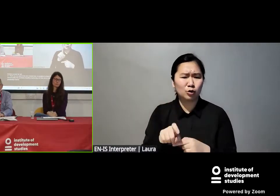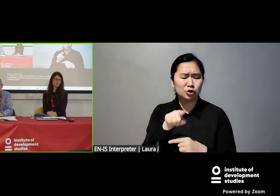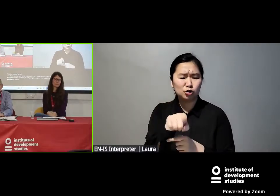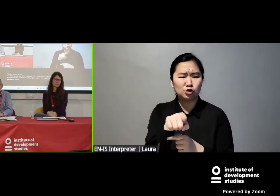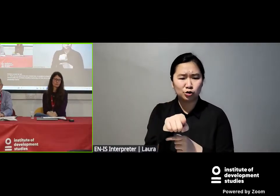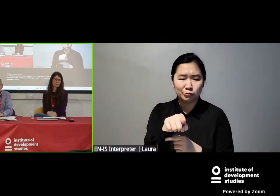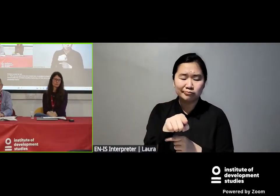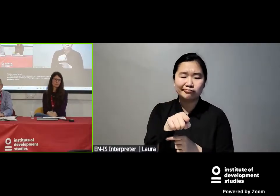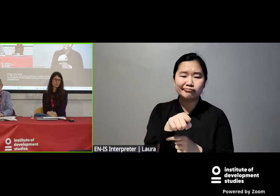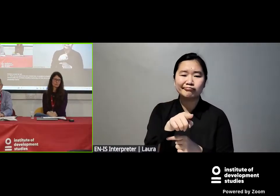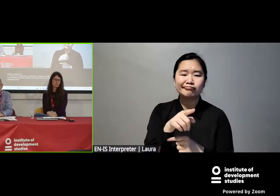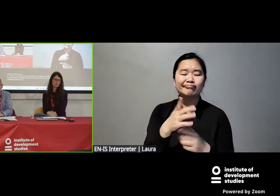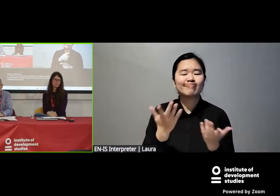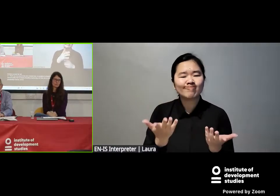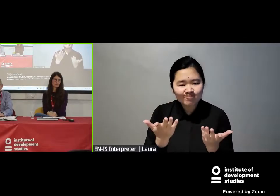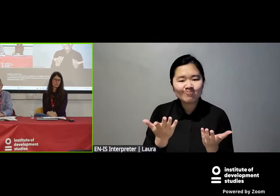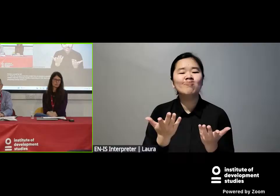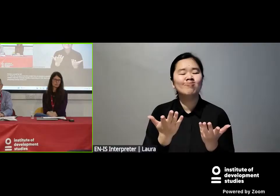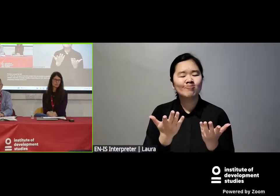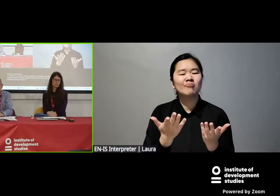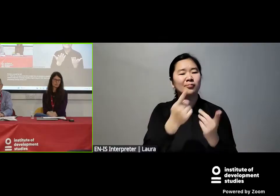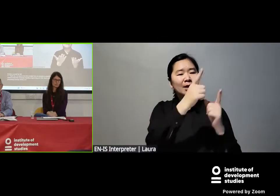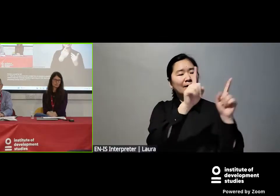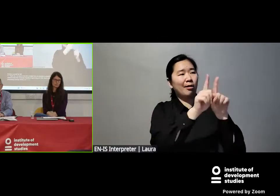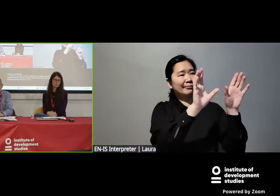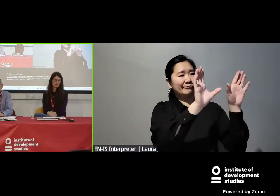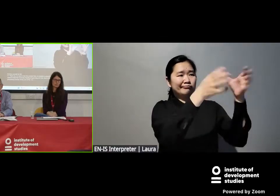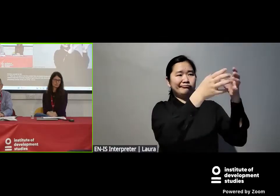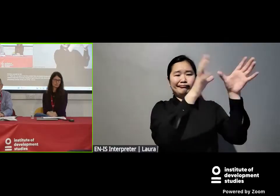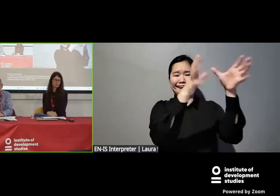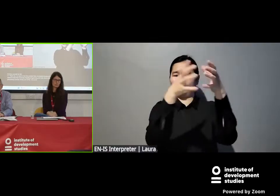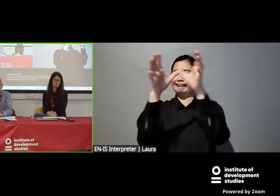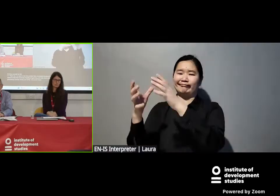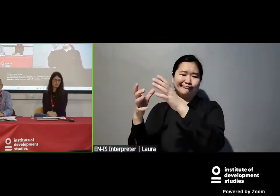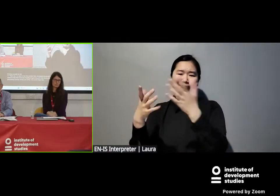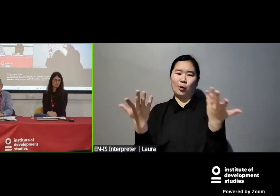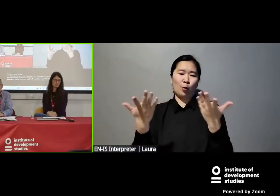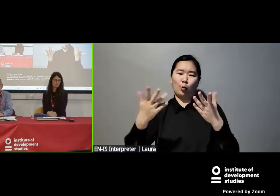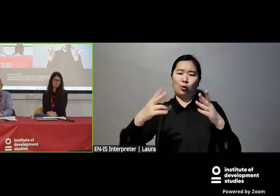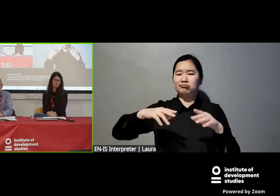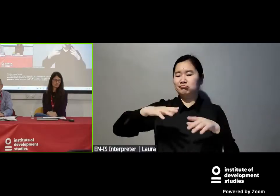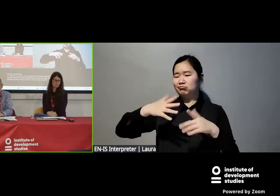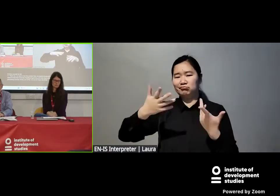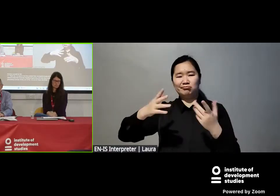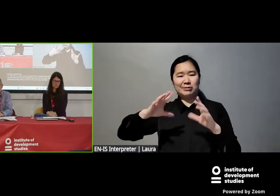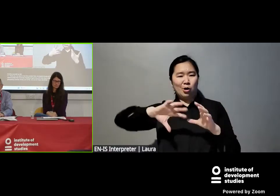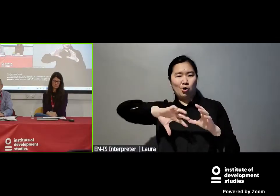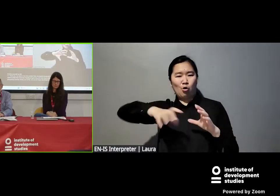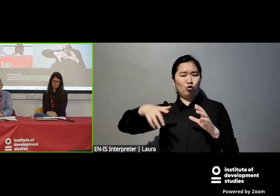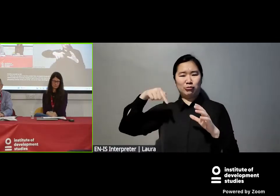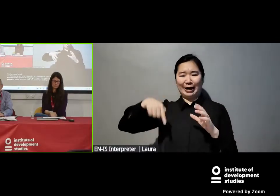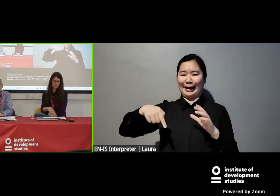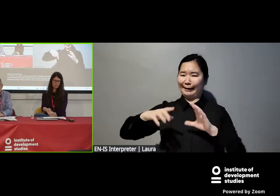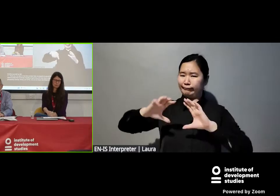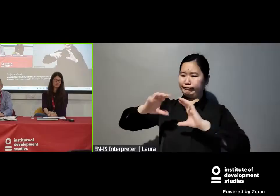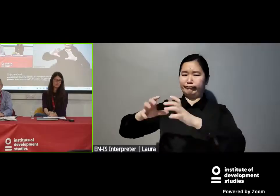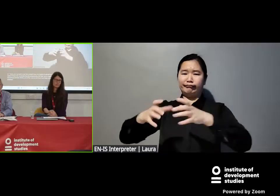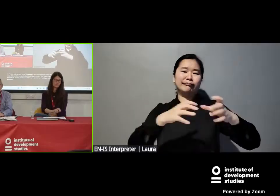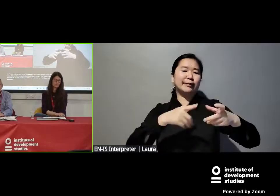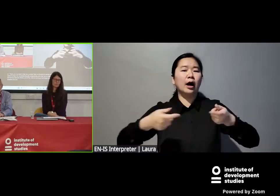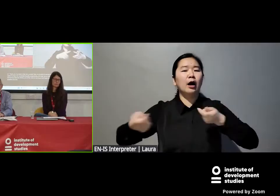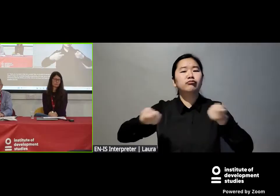OPDs. How do we ensure that these bodies do not somehow become barriers to promoting